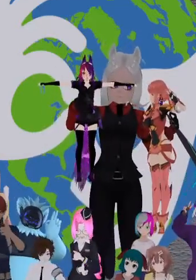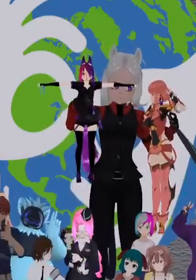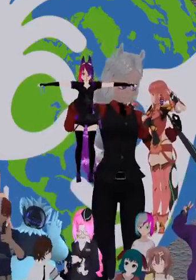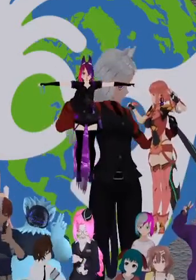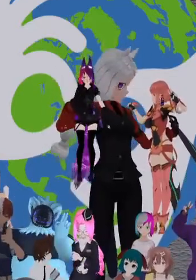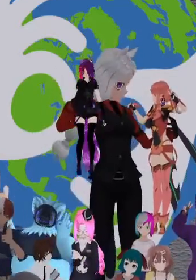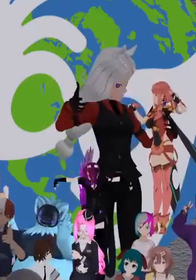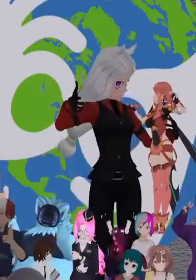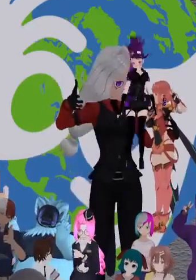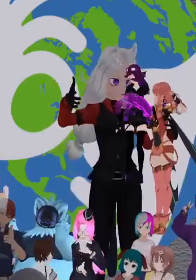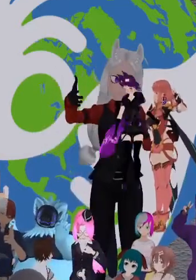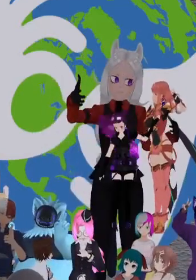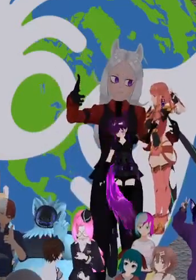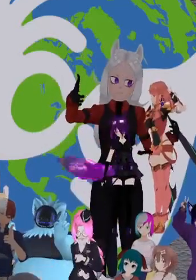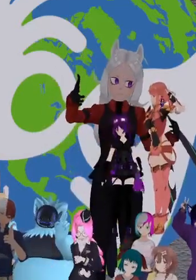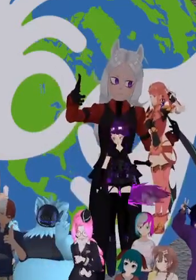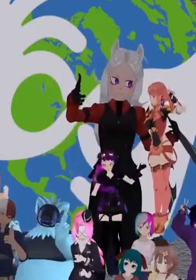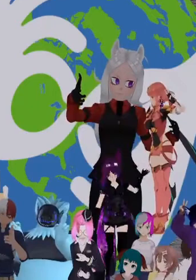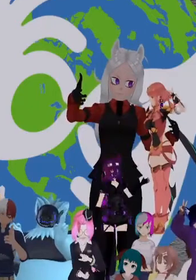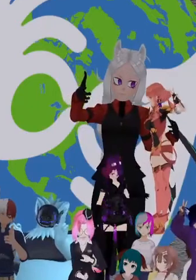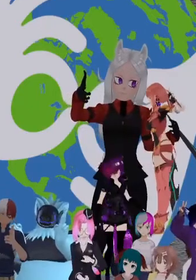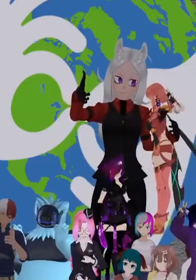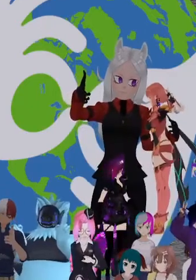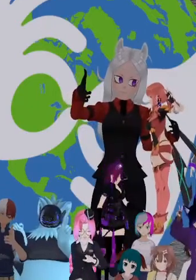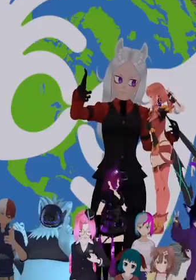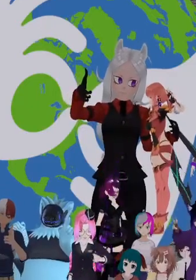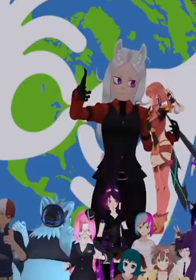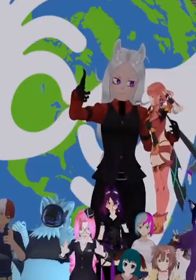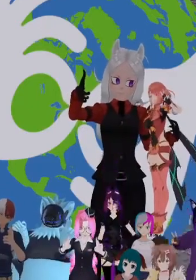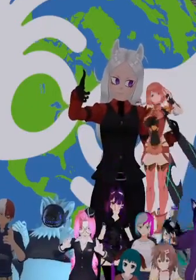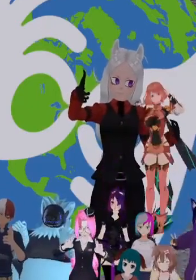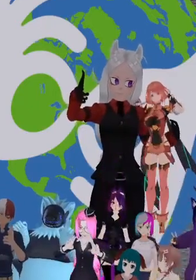We'll do a few more. Oop. All right, ready?